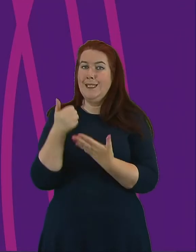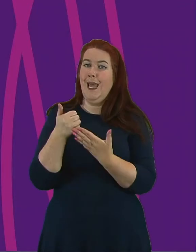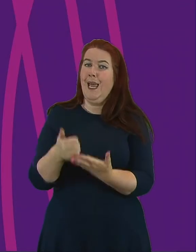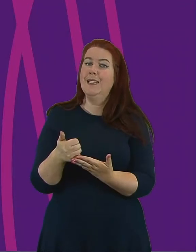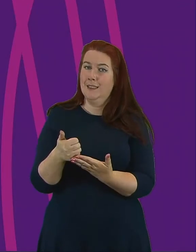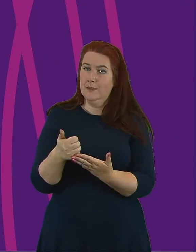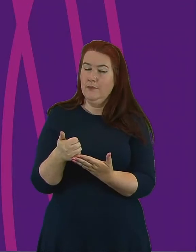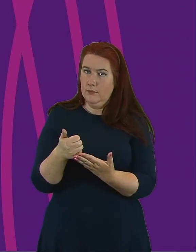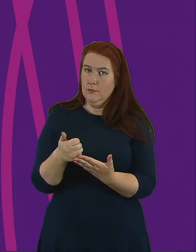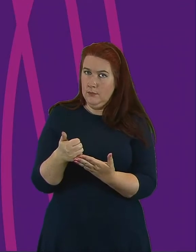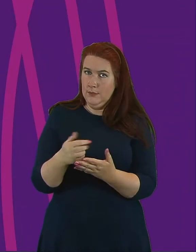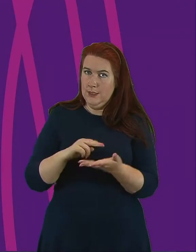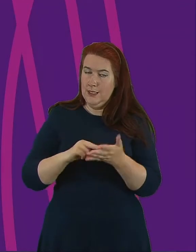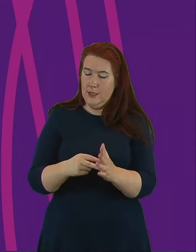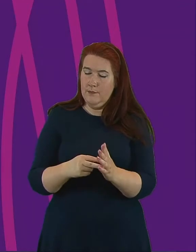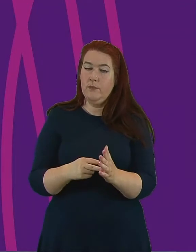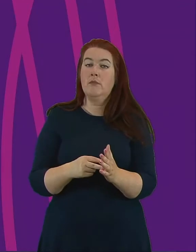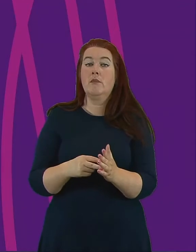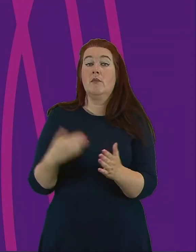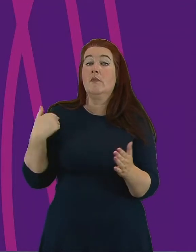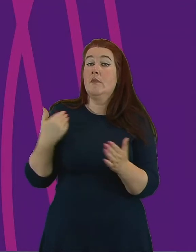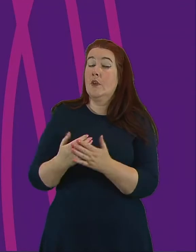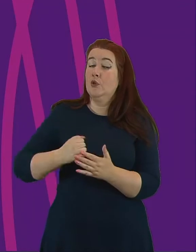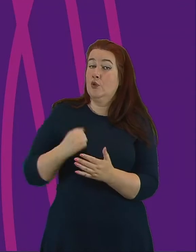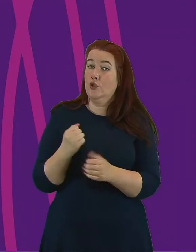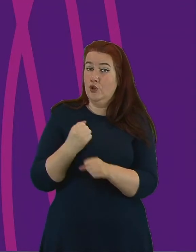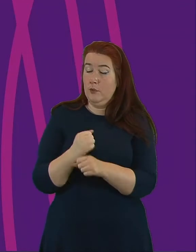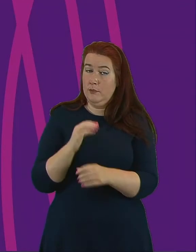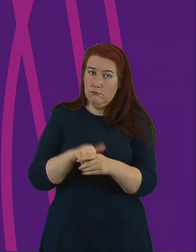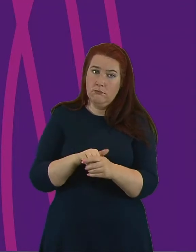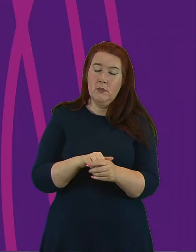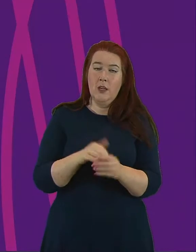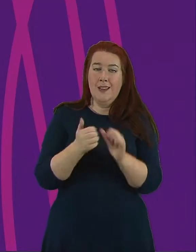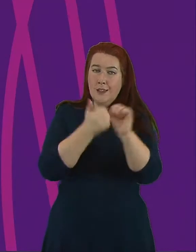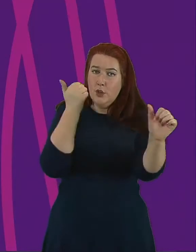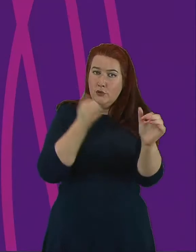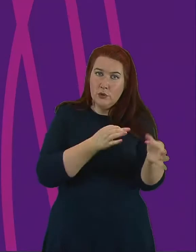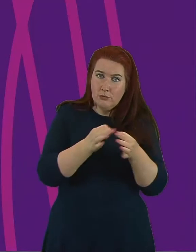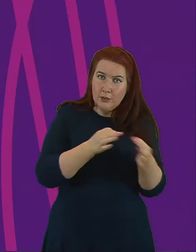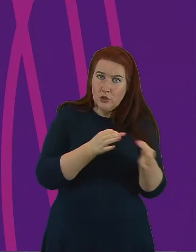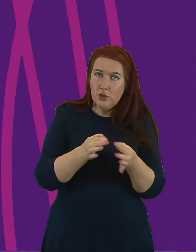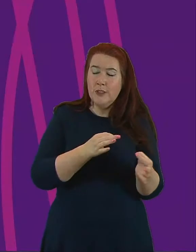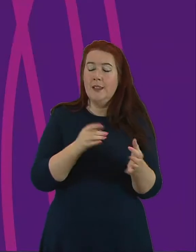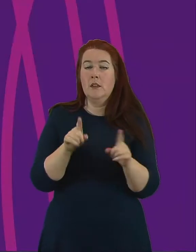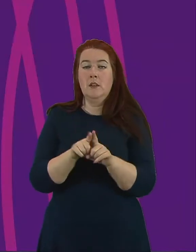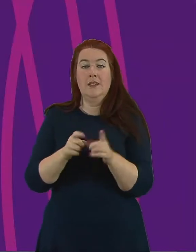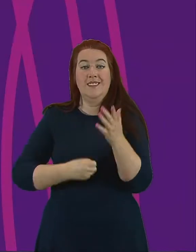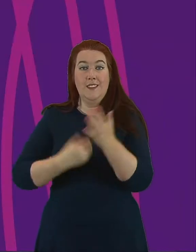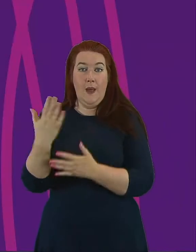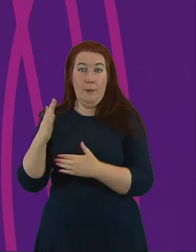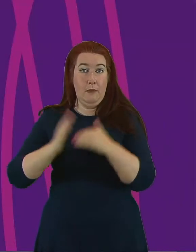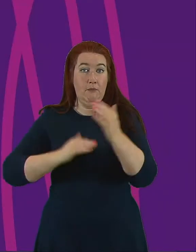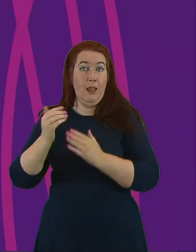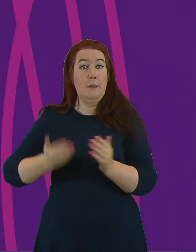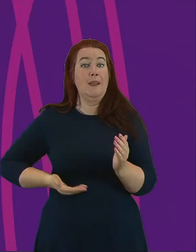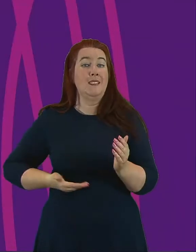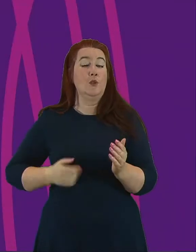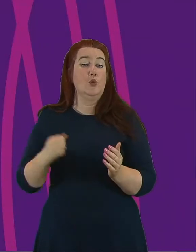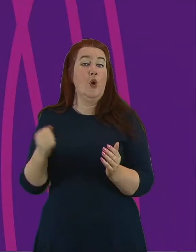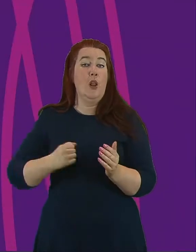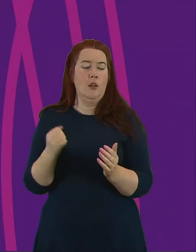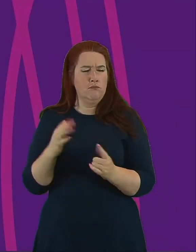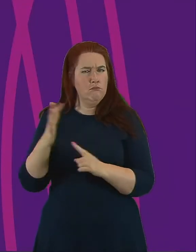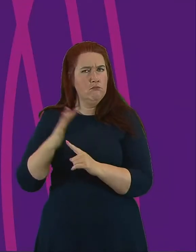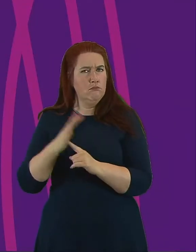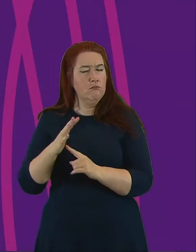role that the Scottish Government has had in industrial strategy and in developing and building business in Scotland, it's important it is done with